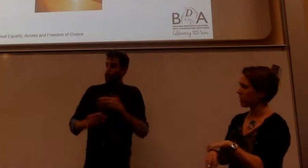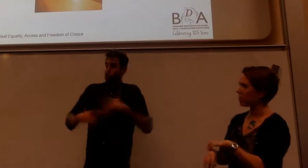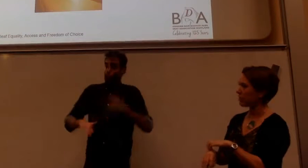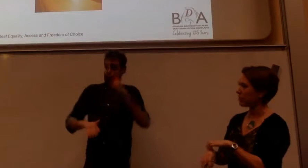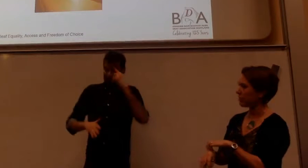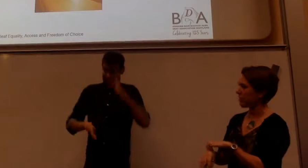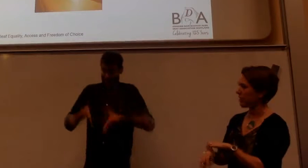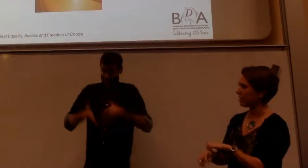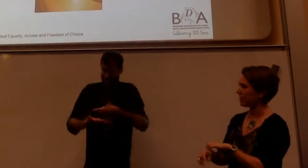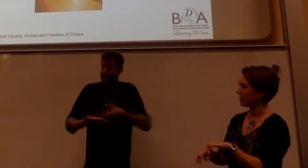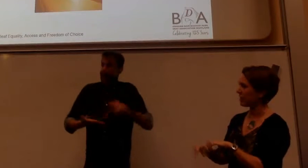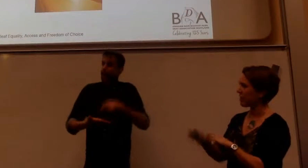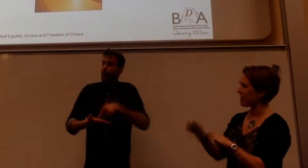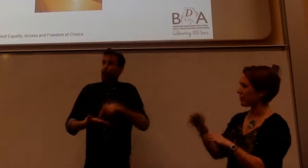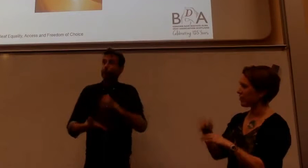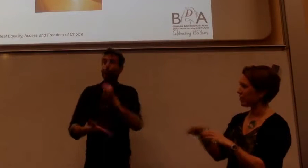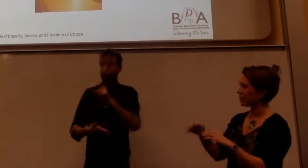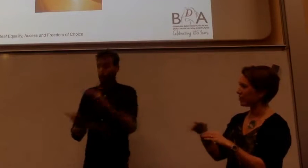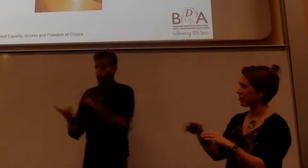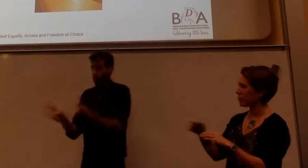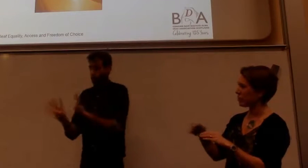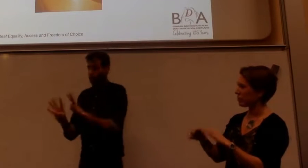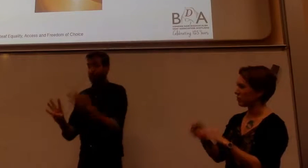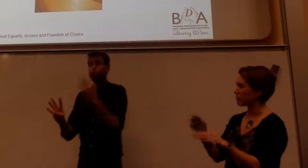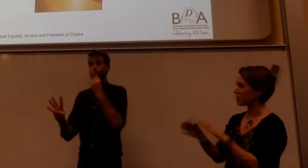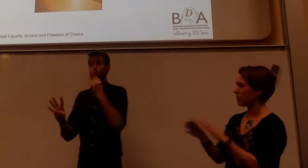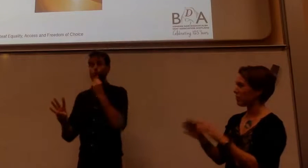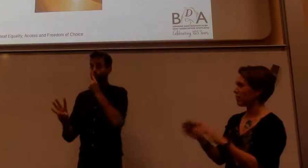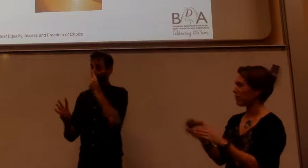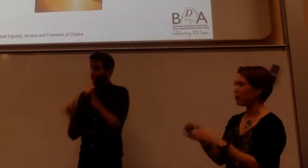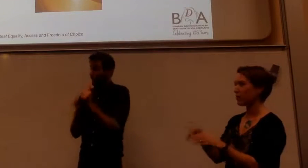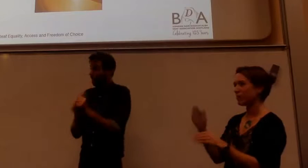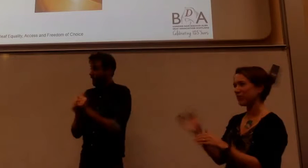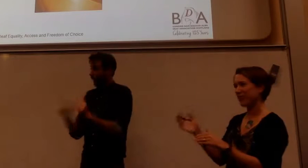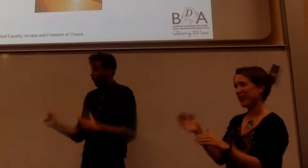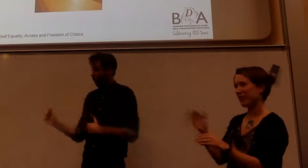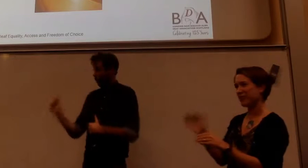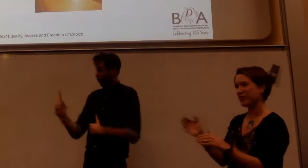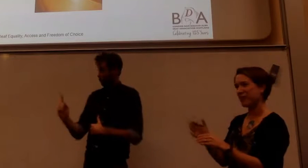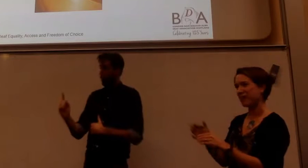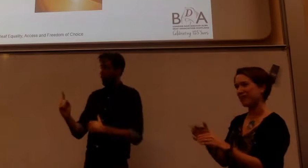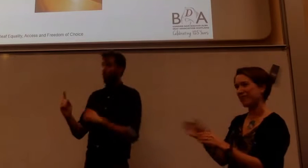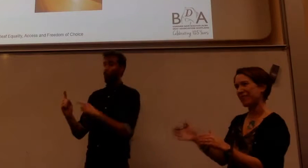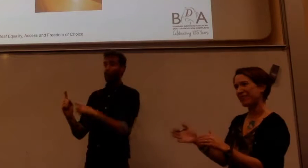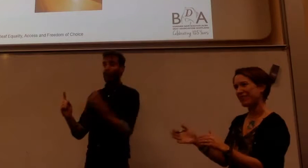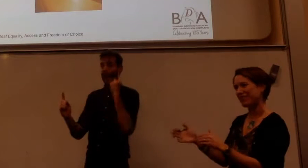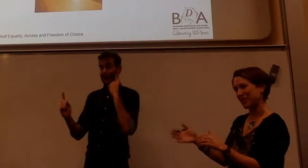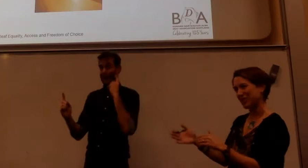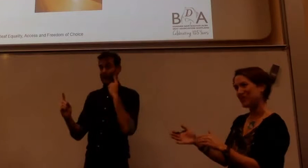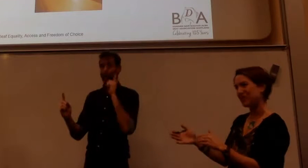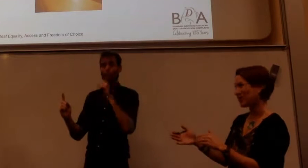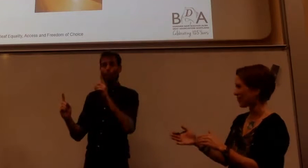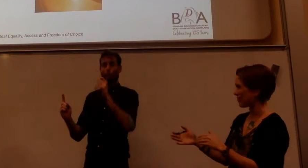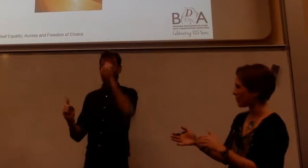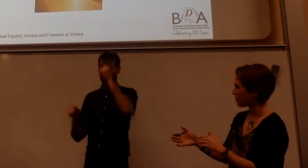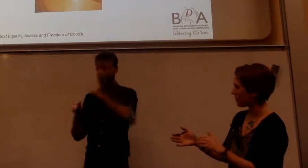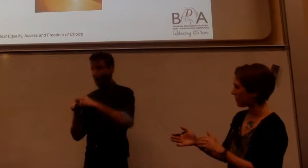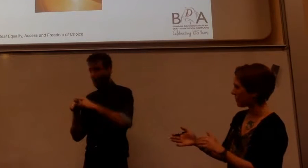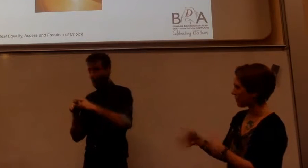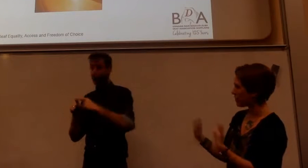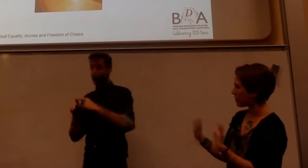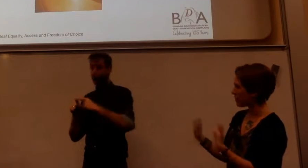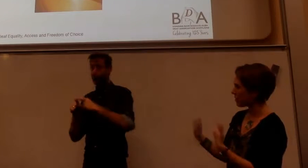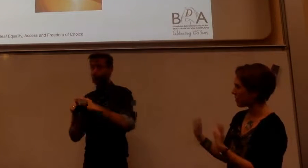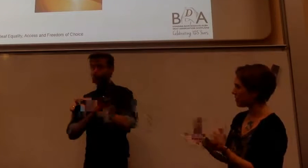something really valuable about having a child who's been brought up bilingual because they have deaf parents in the children's school.